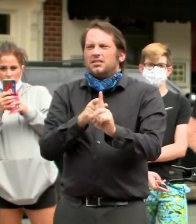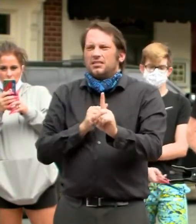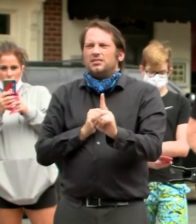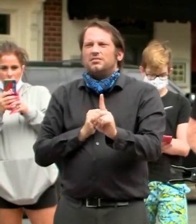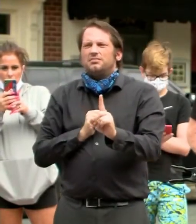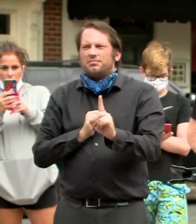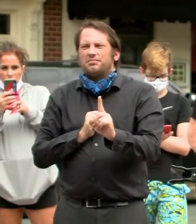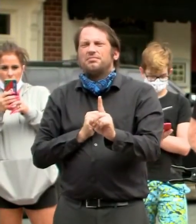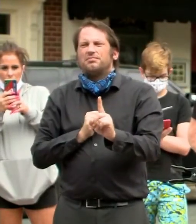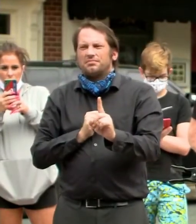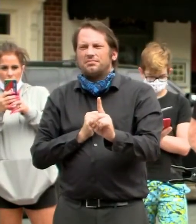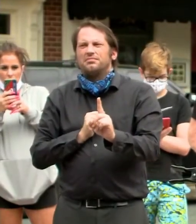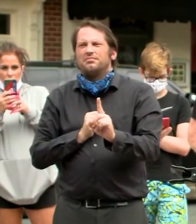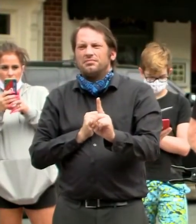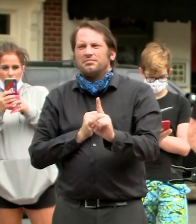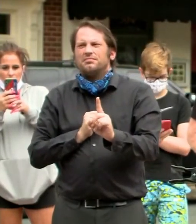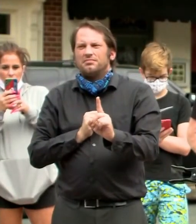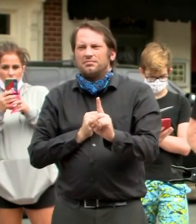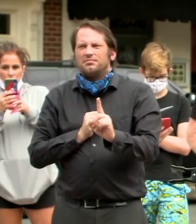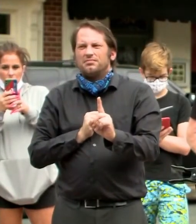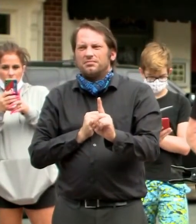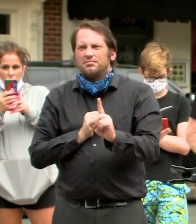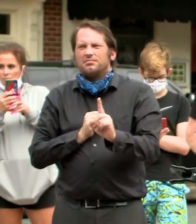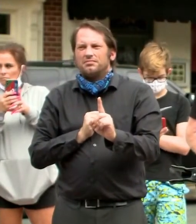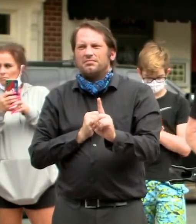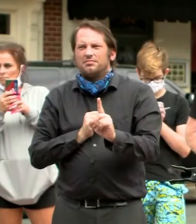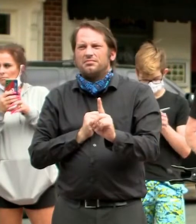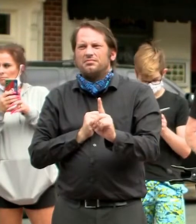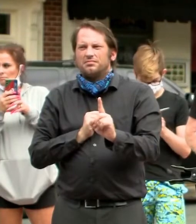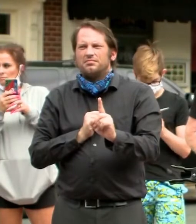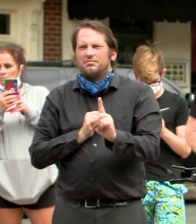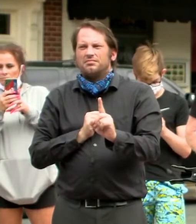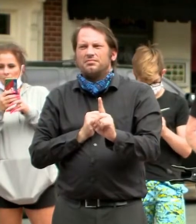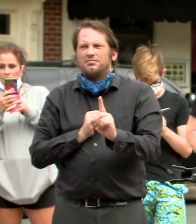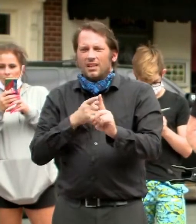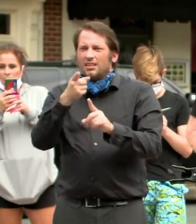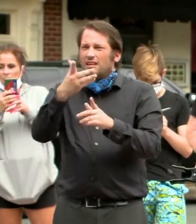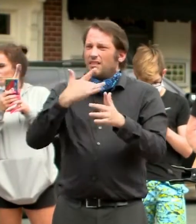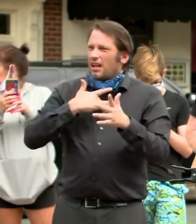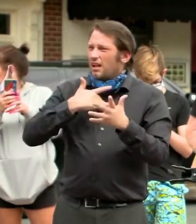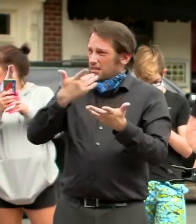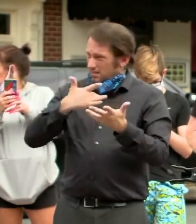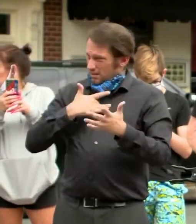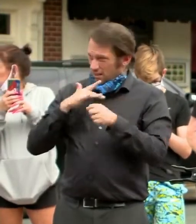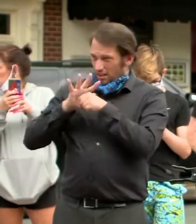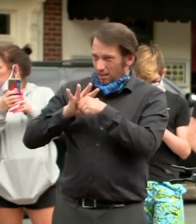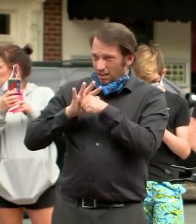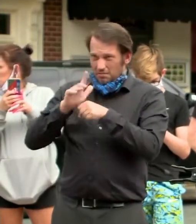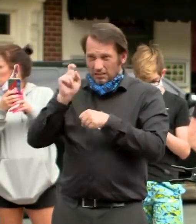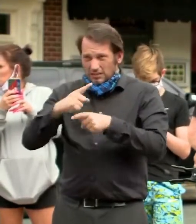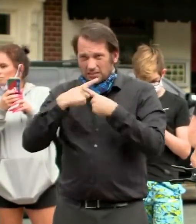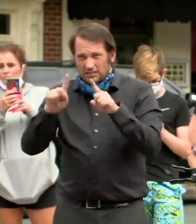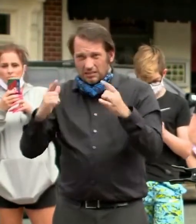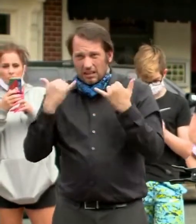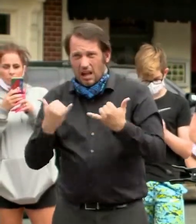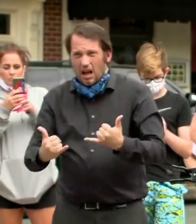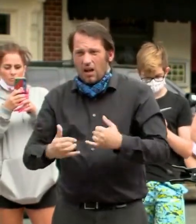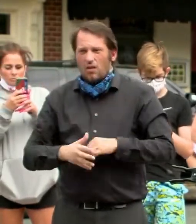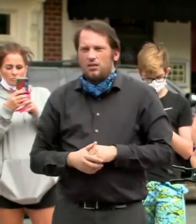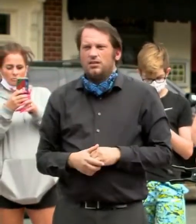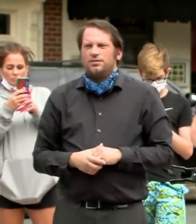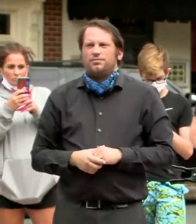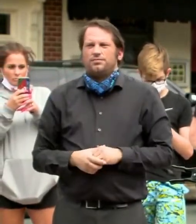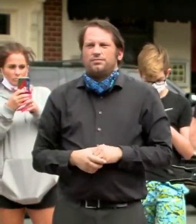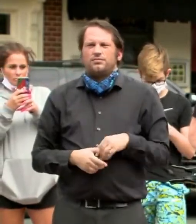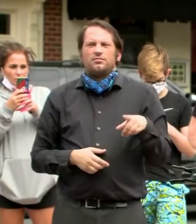that you then decided we've got to make this decision, we've got to make it now? So, you know, look, I also told you that if you were on